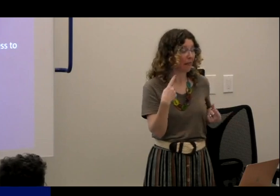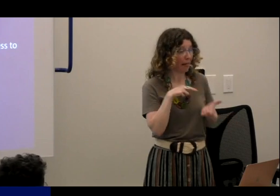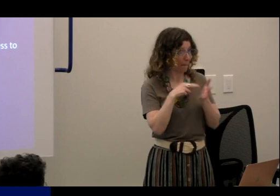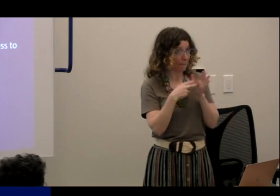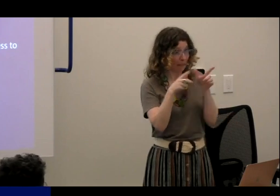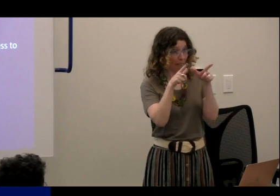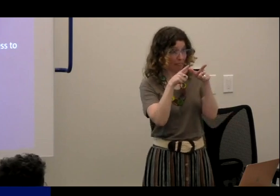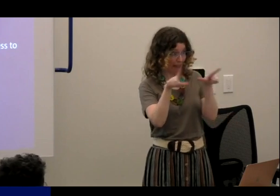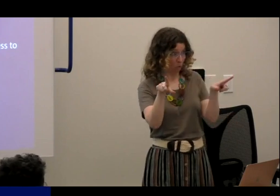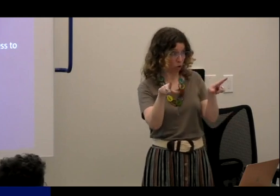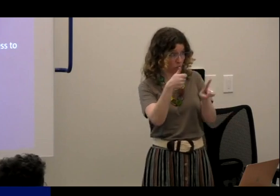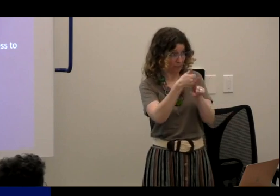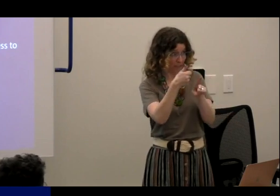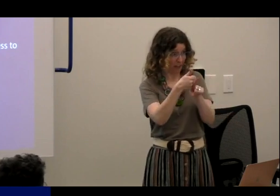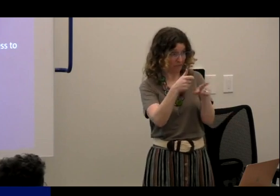Nothing.